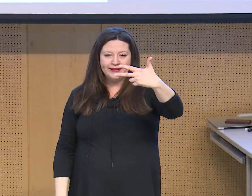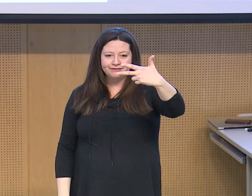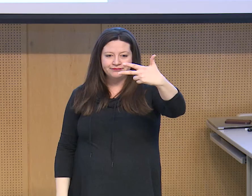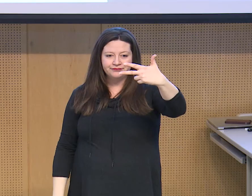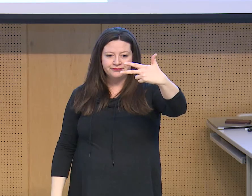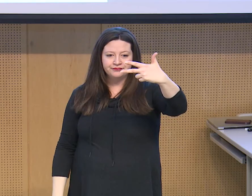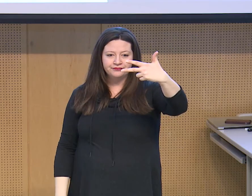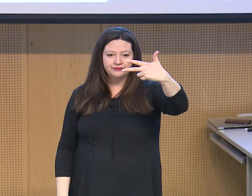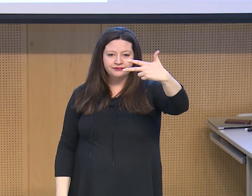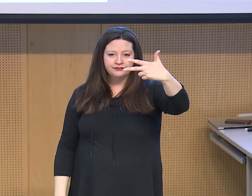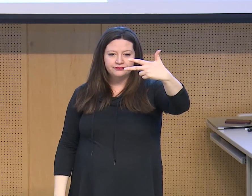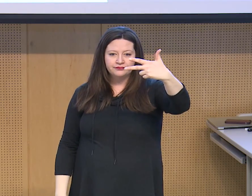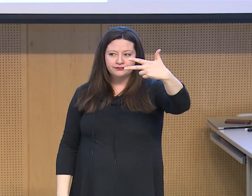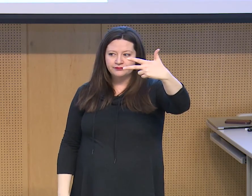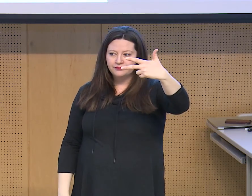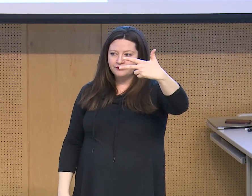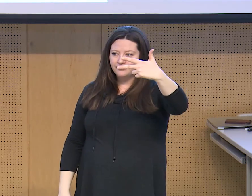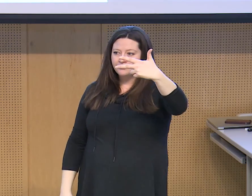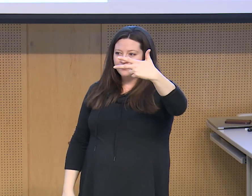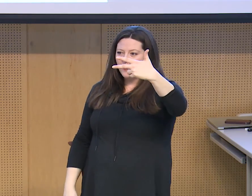Students see 3.